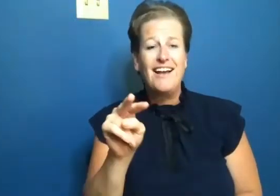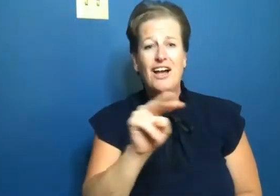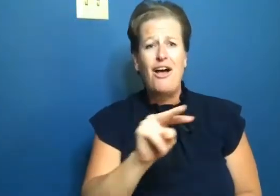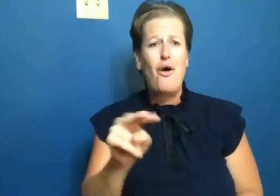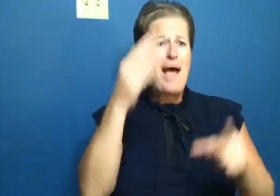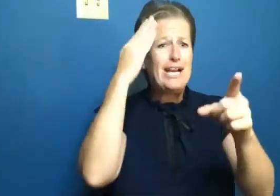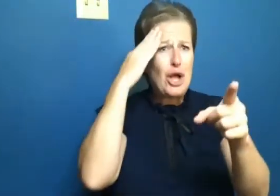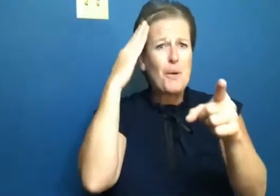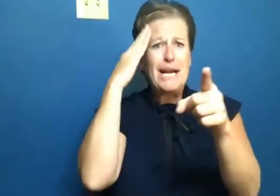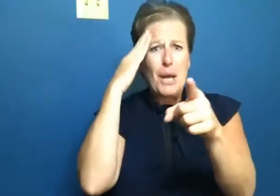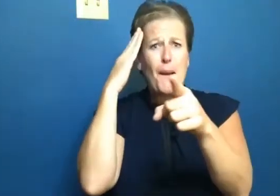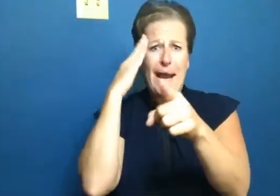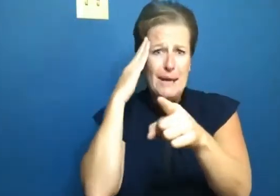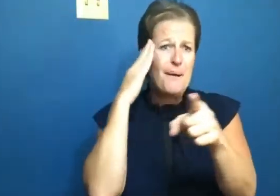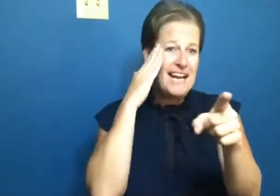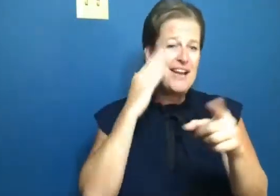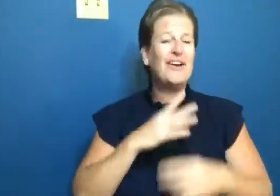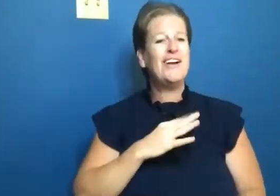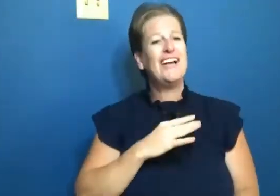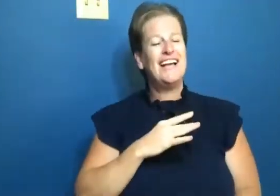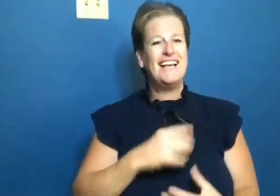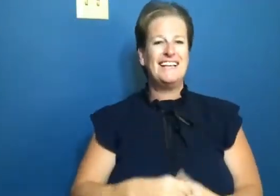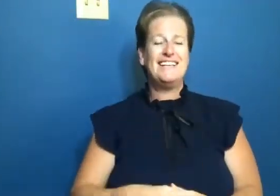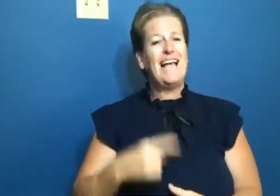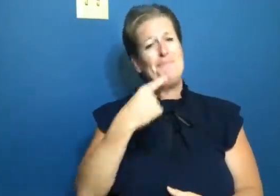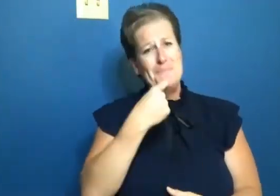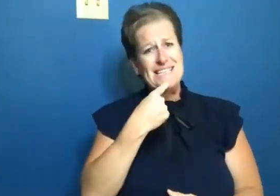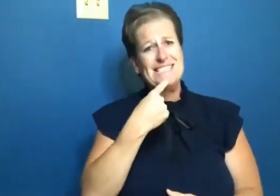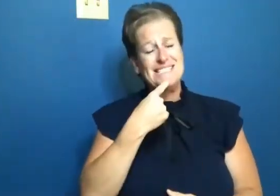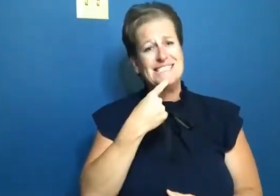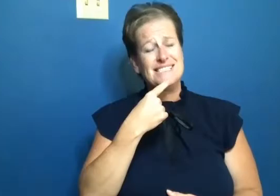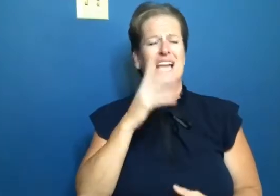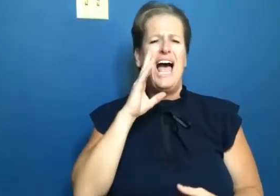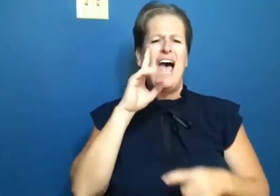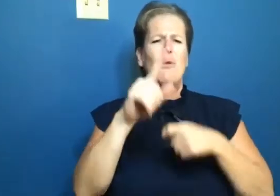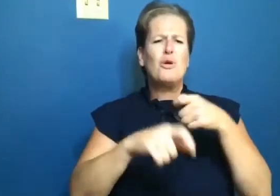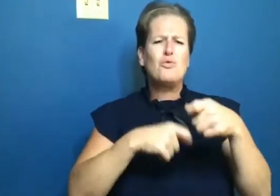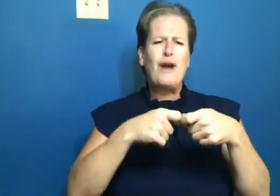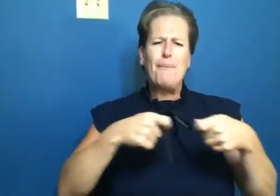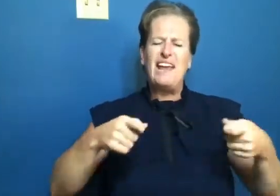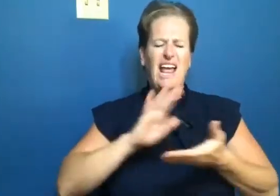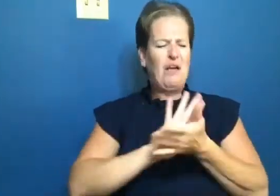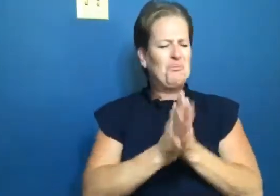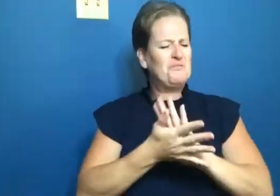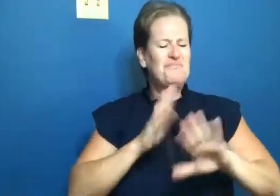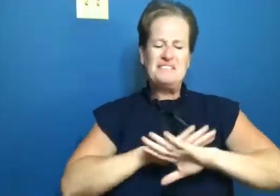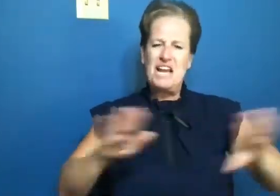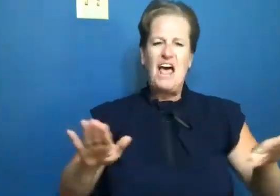faces. And I guess that I'm going to wrap that up right there. So thank you for the privilege of being